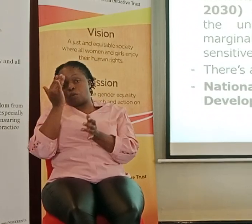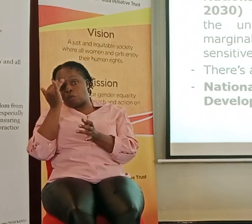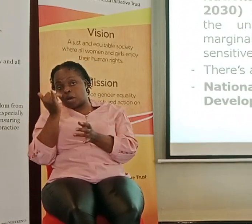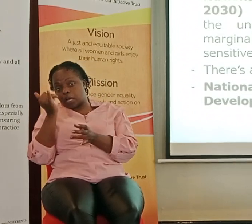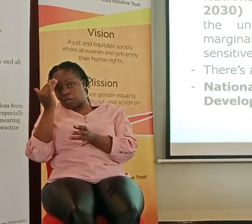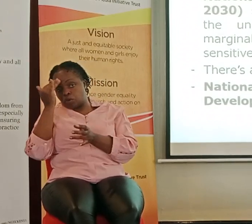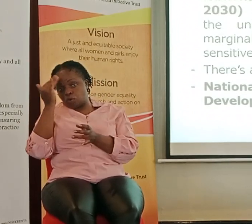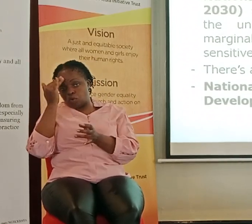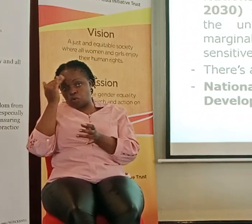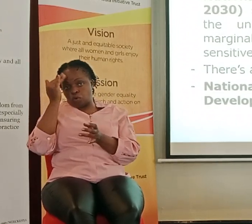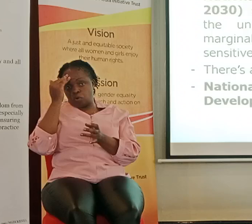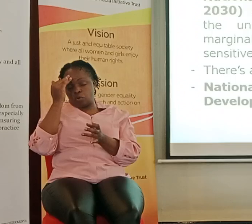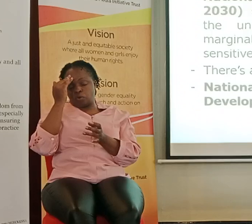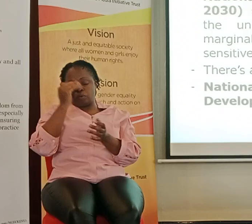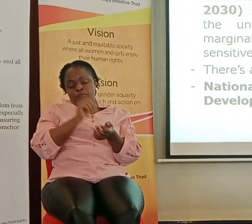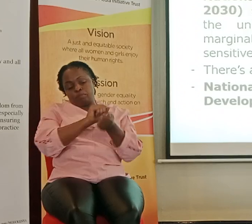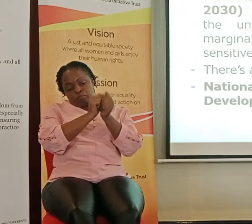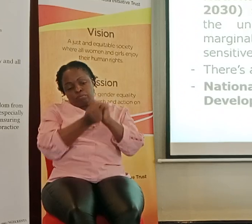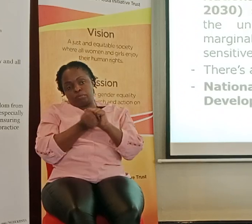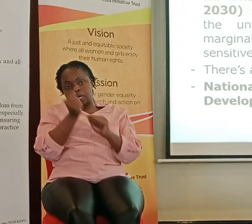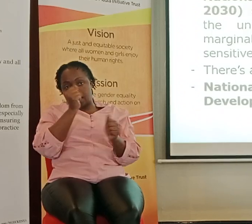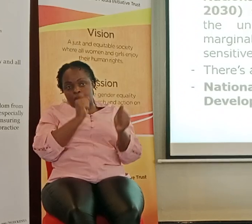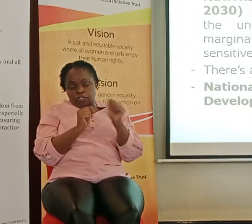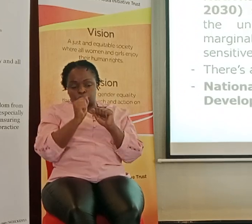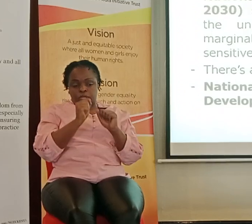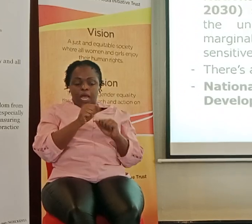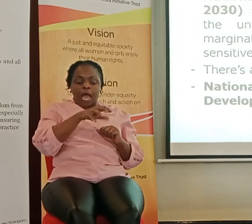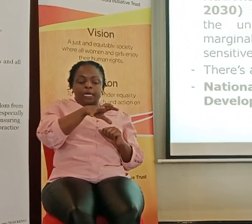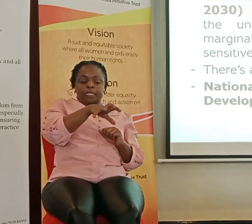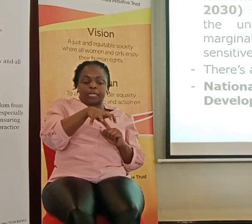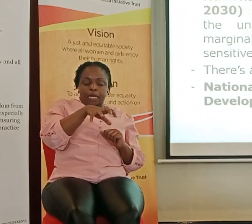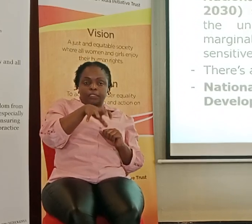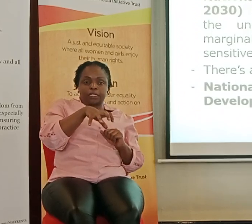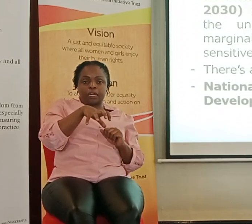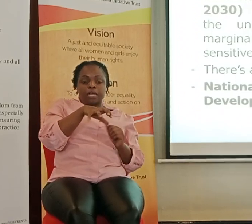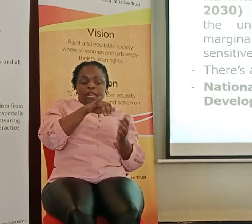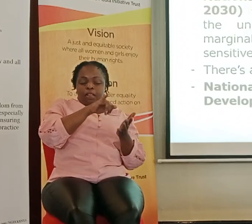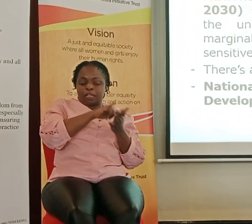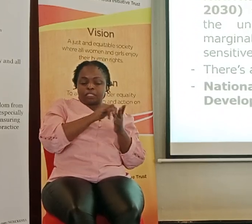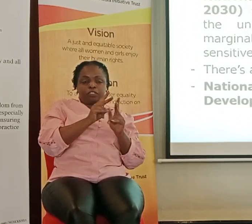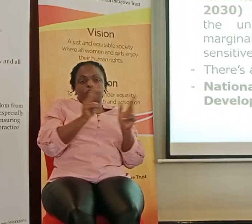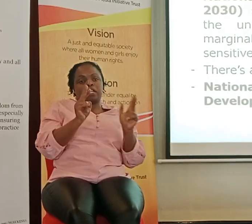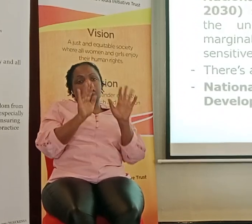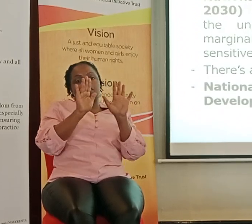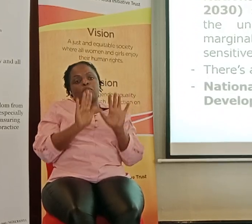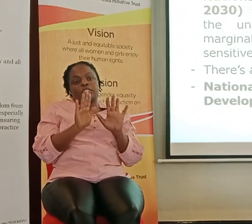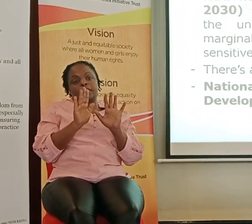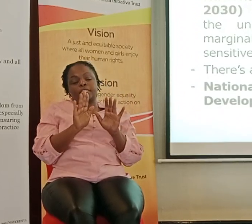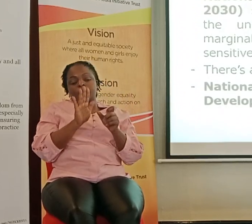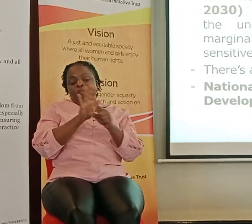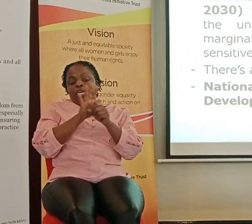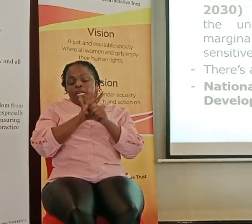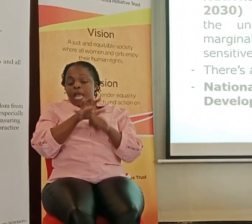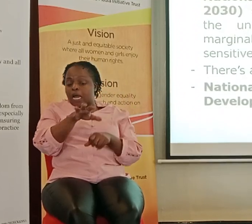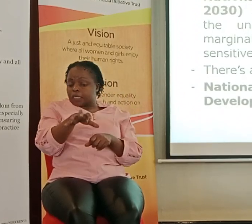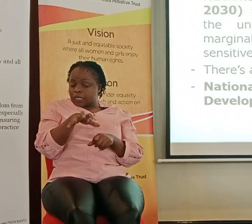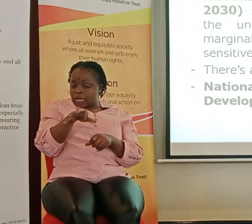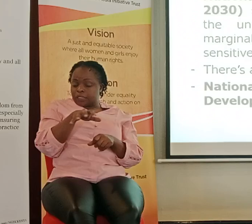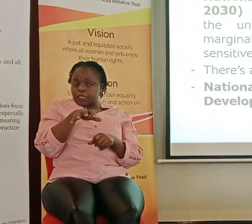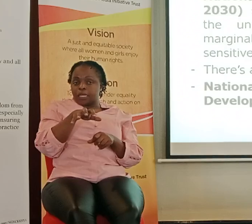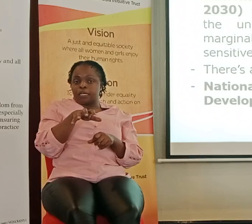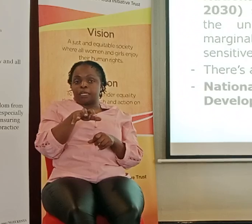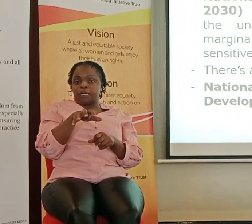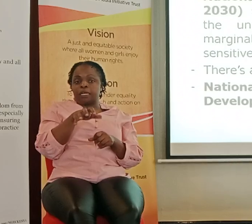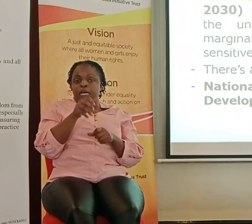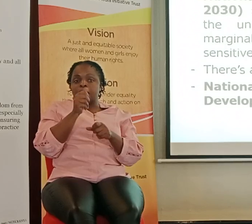within adaptation actions, agriculture features very prominently. And most of our agriculture is undertaken